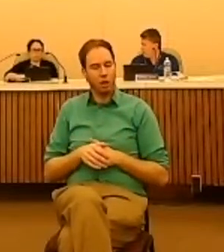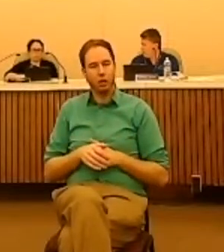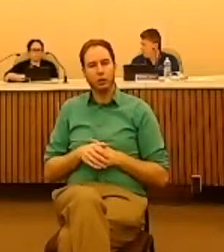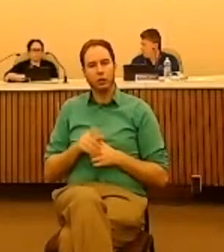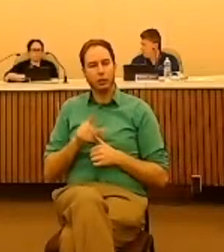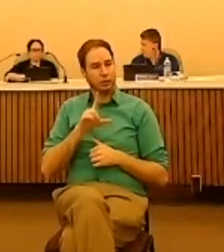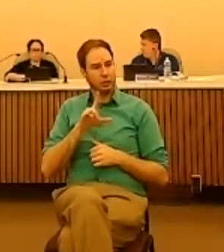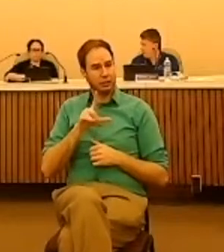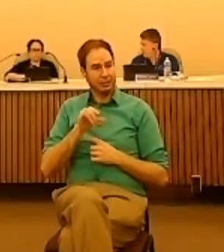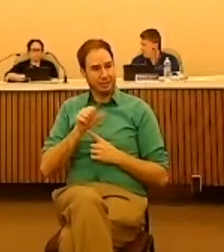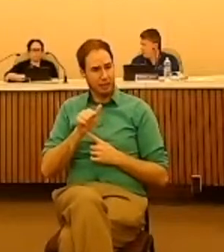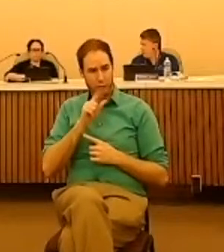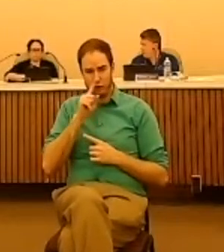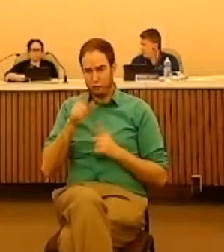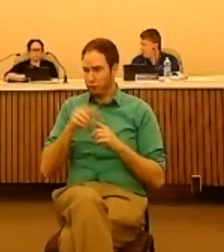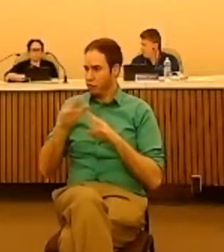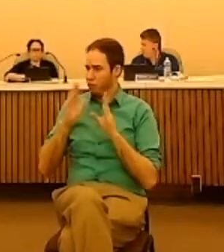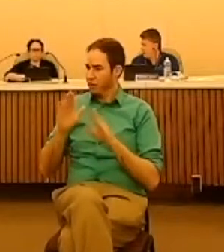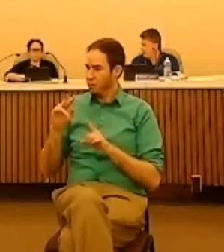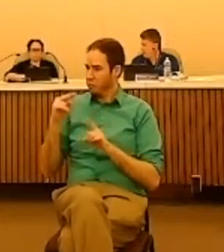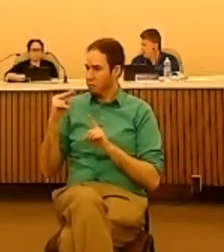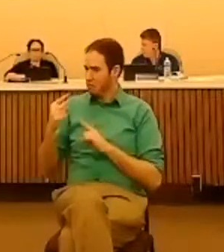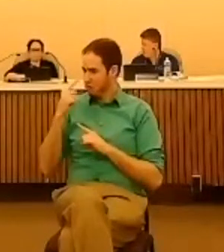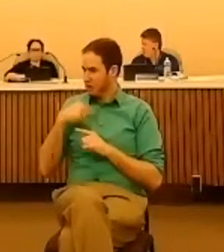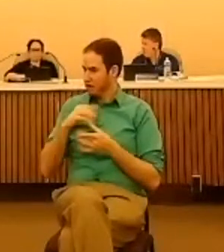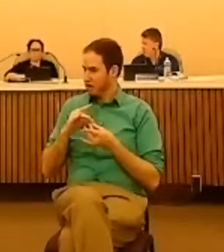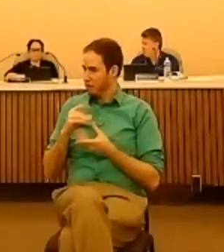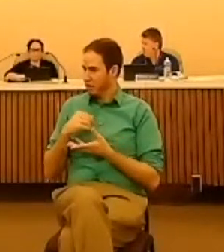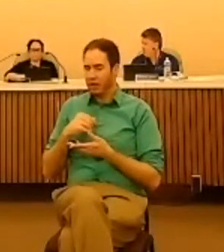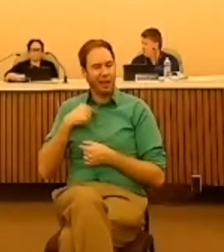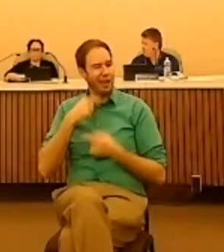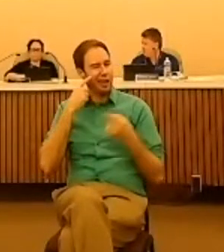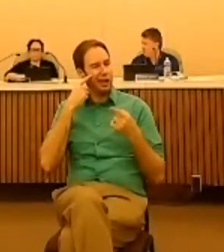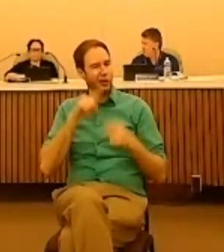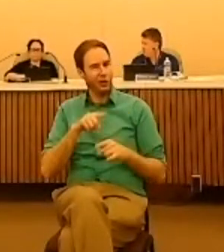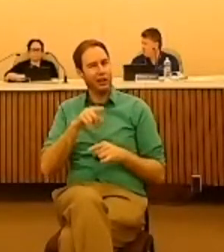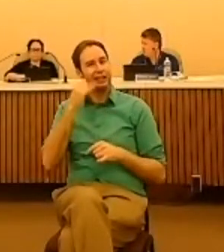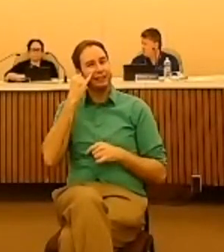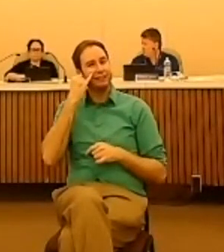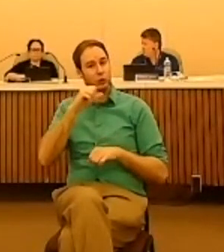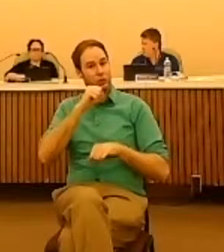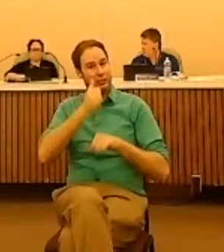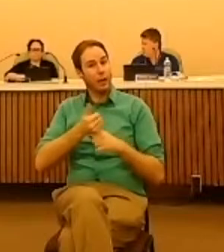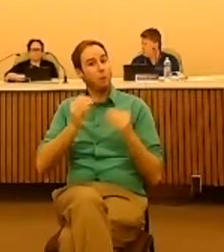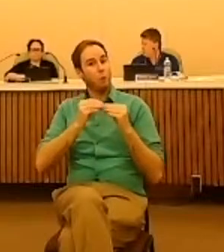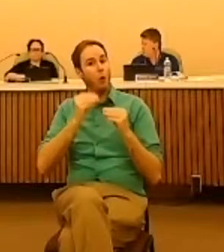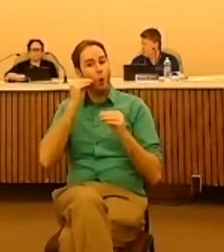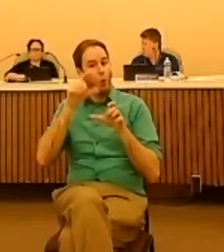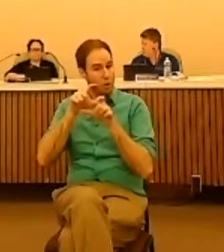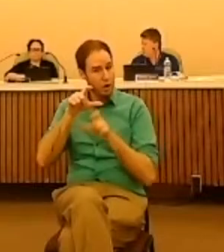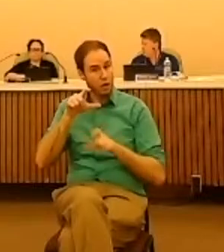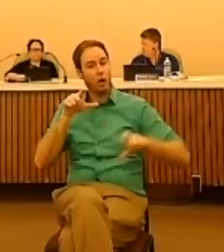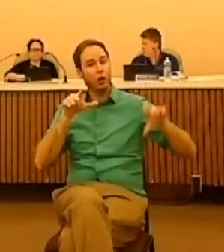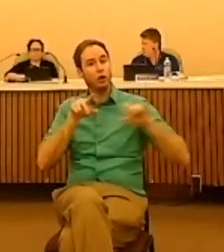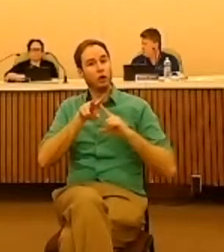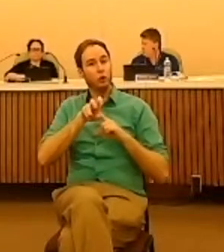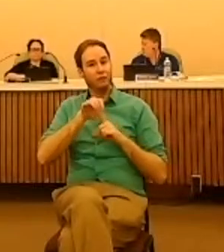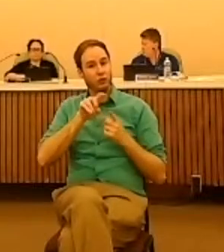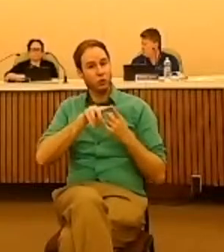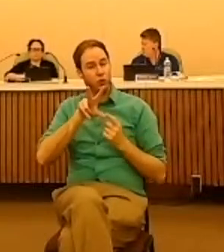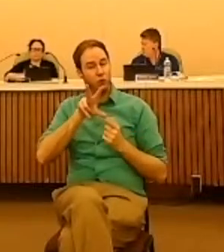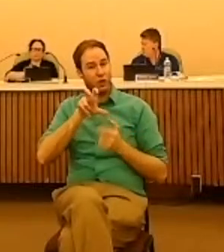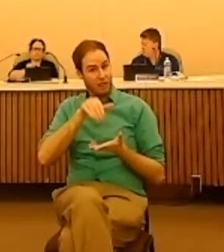Lisa, I don't know, from a real estate standpoint, if you can add anything to I that? agree with you. If you're putting homes back in there that are 250 to